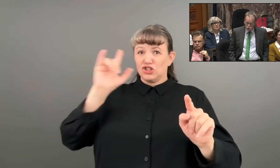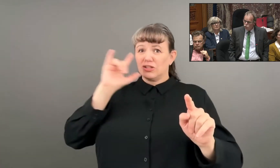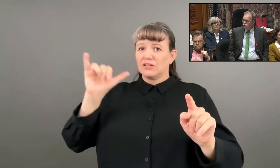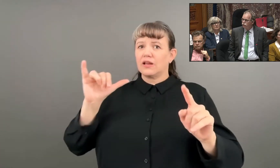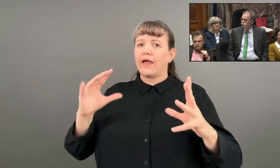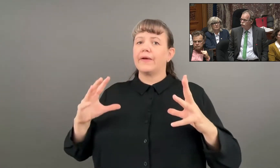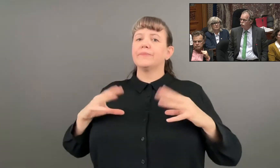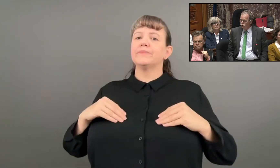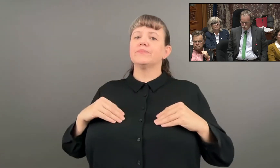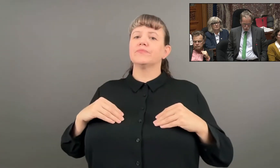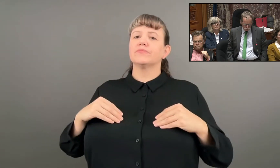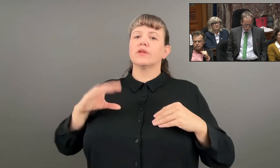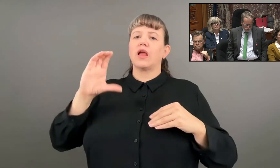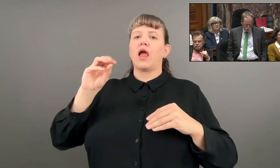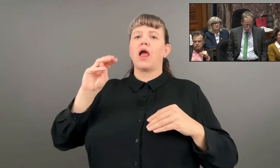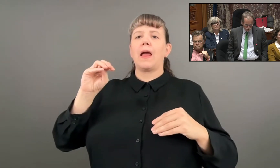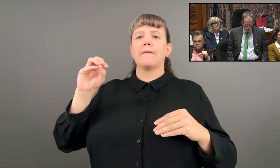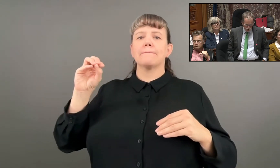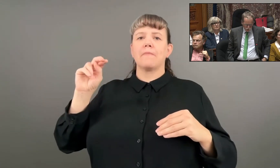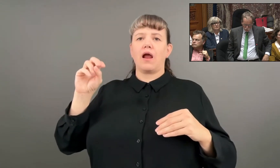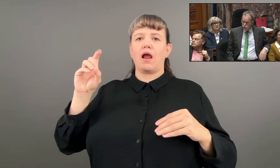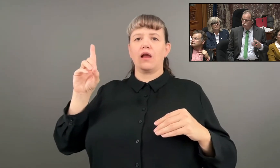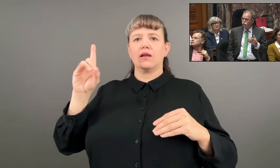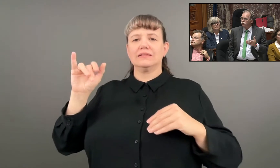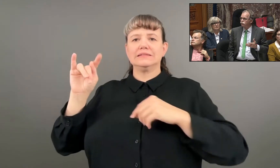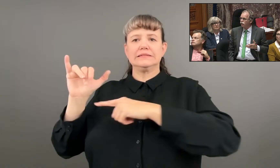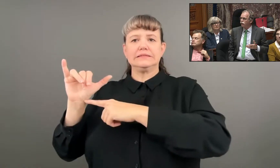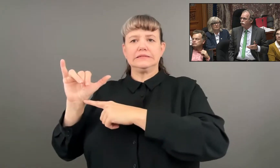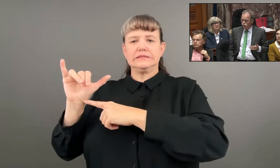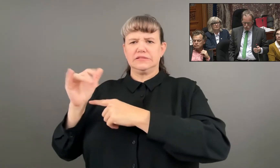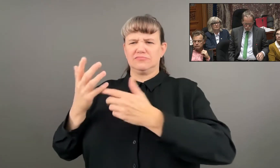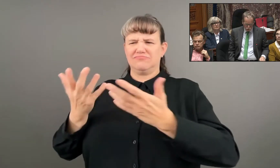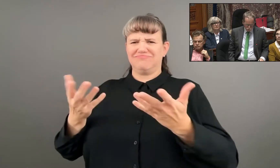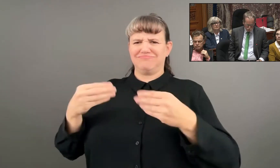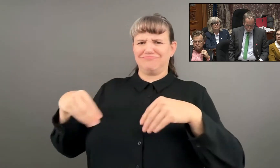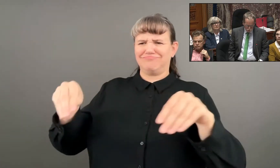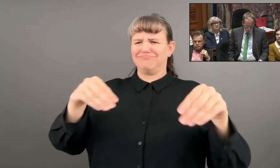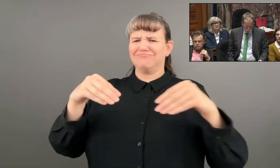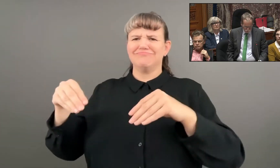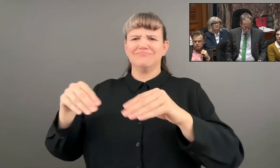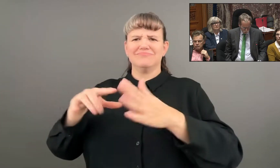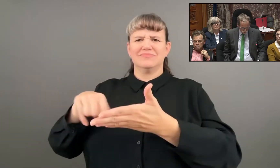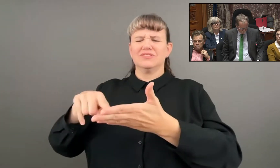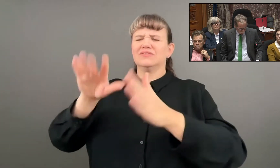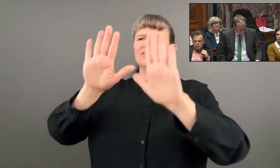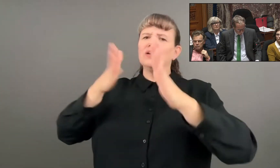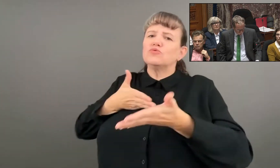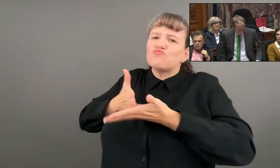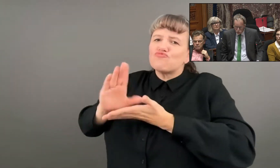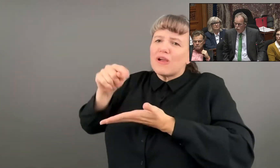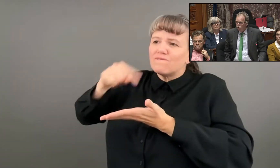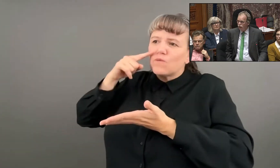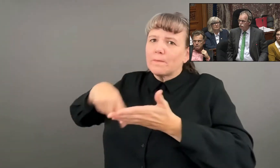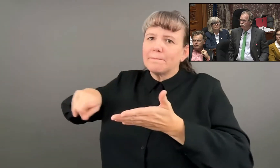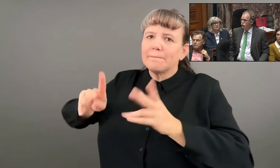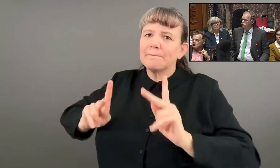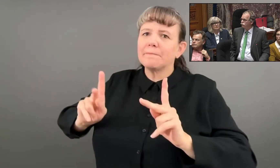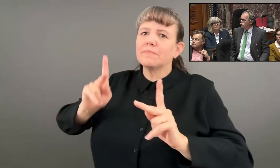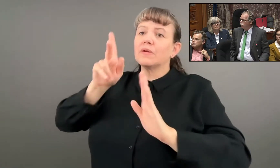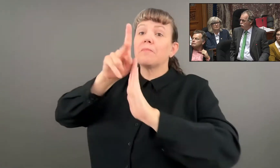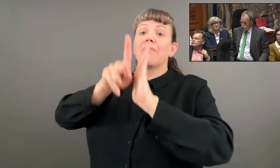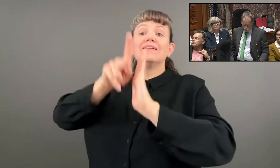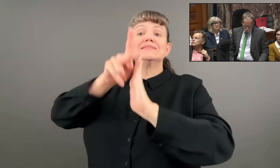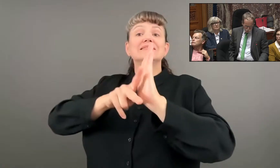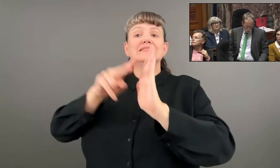not a right for all British Columbians. This is the legacy of housing policies in this province. Last